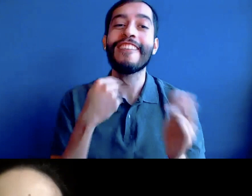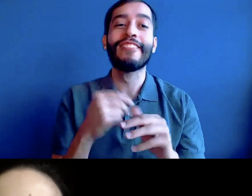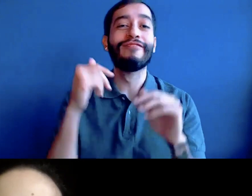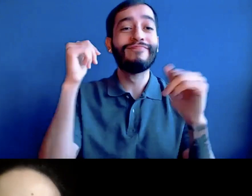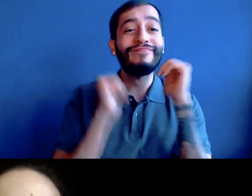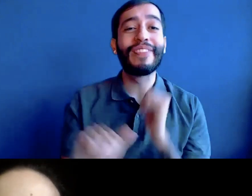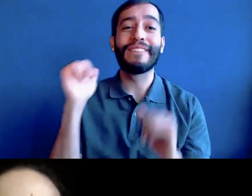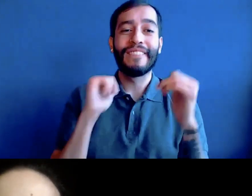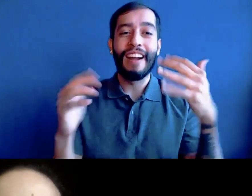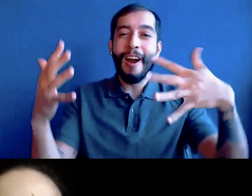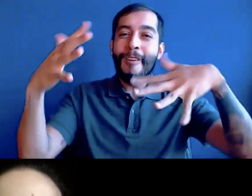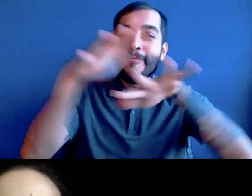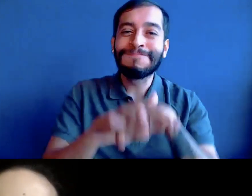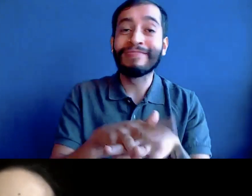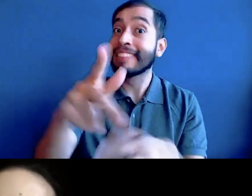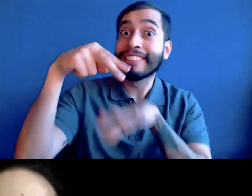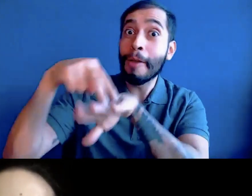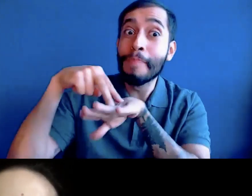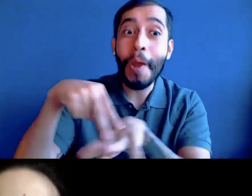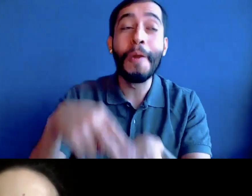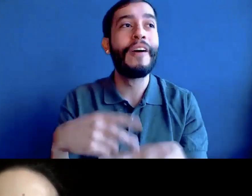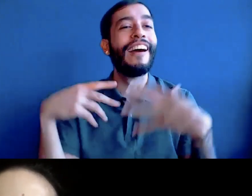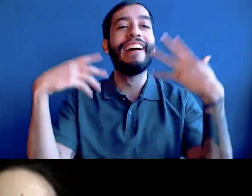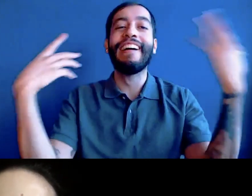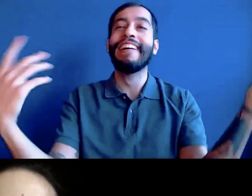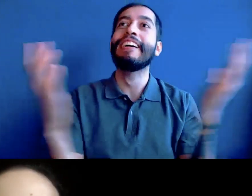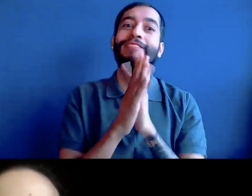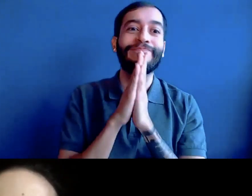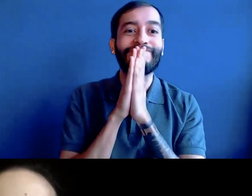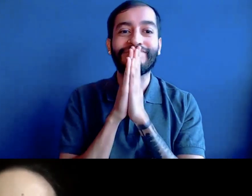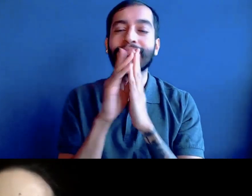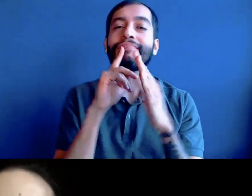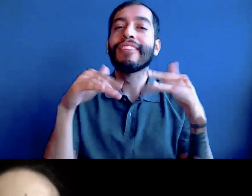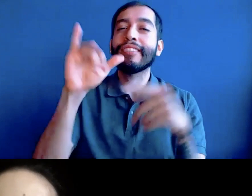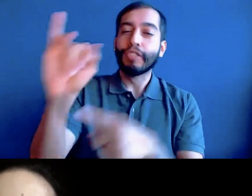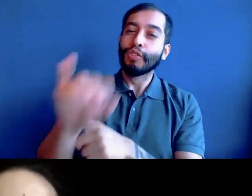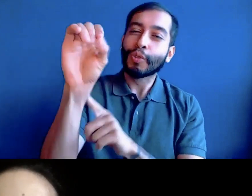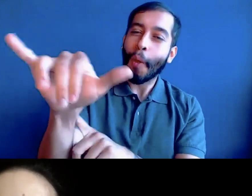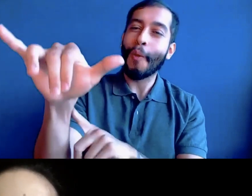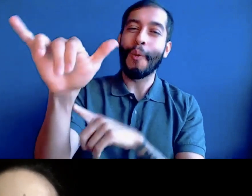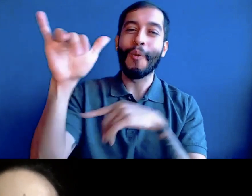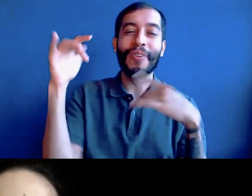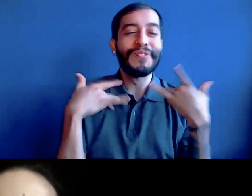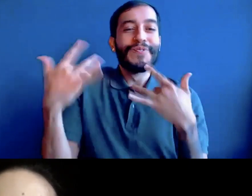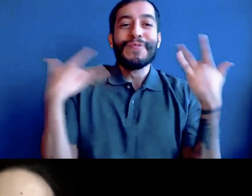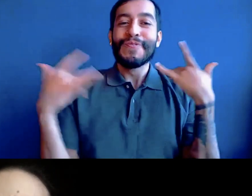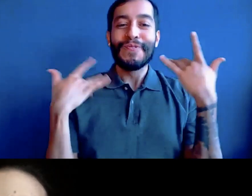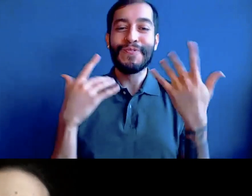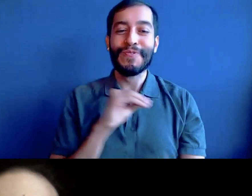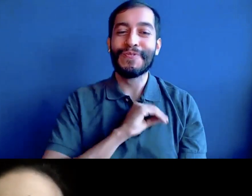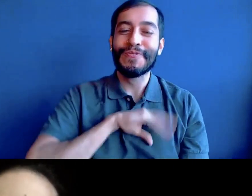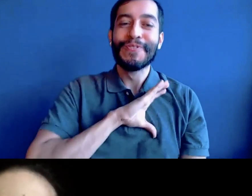skateboarding. There's just such a joy. And I think, my goodness, I mean, for this year, we have been